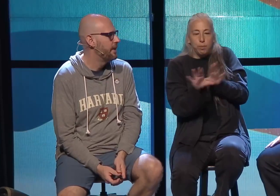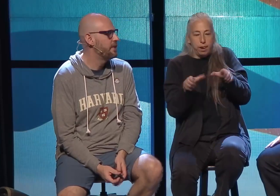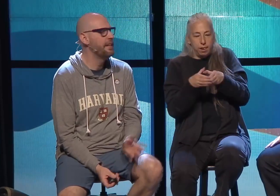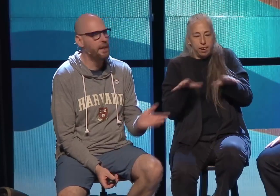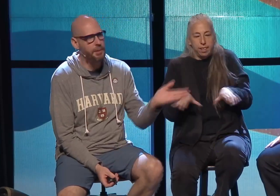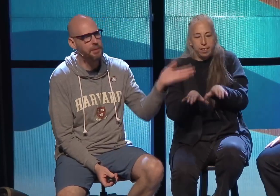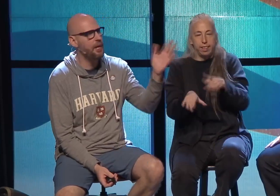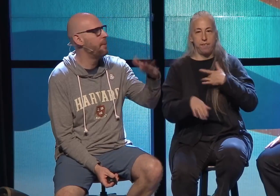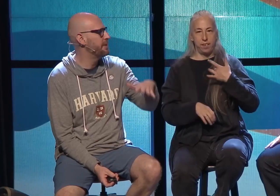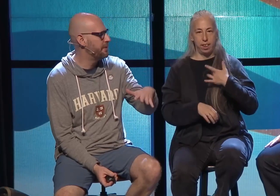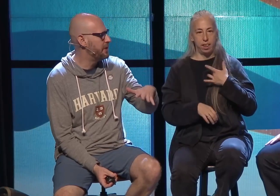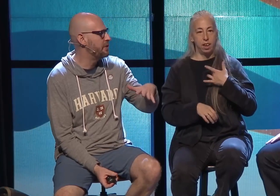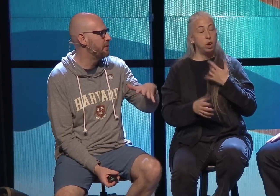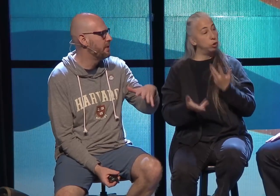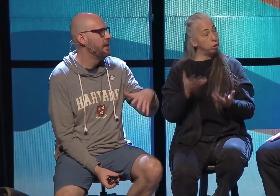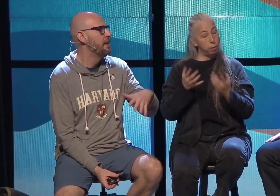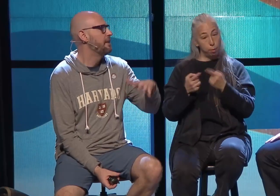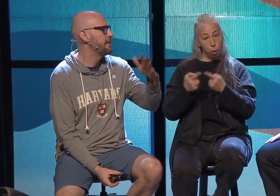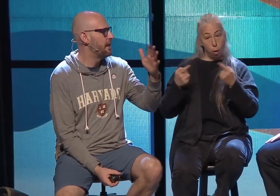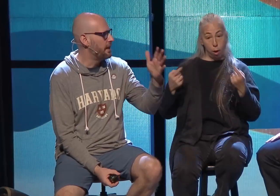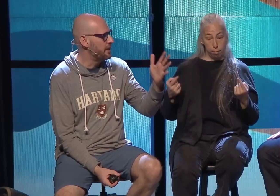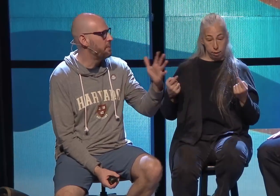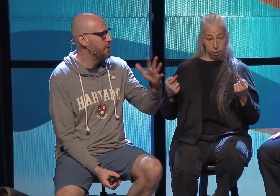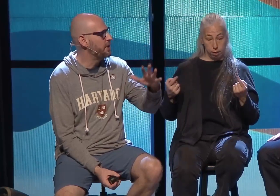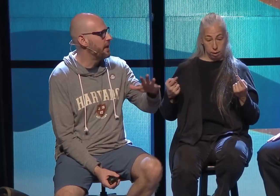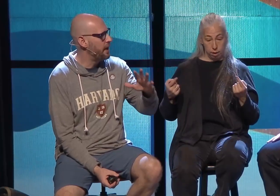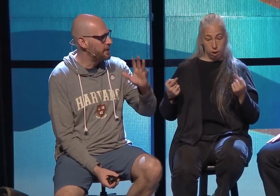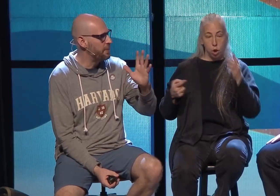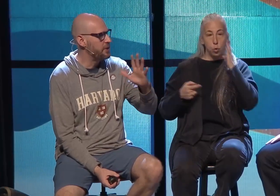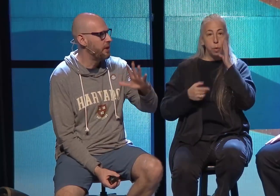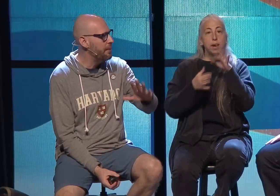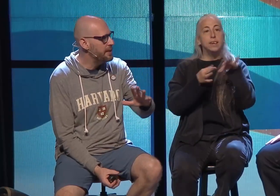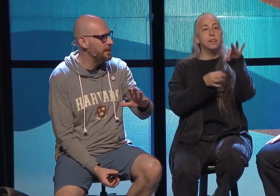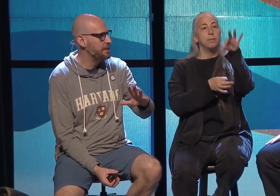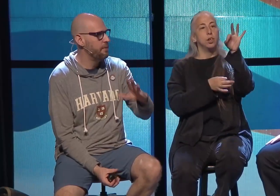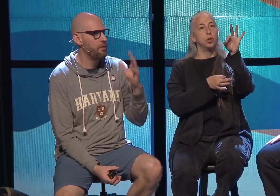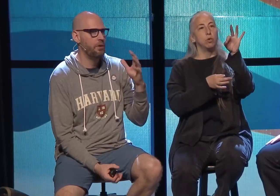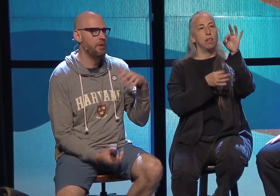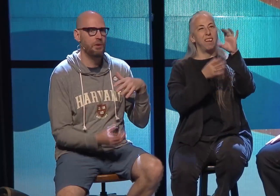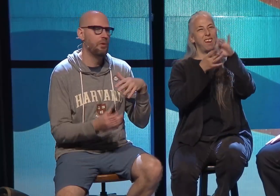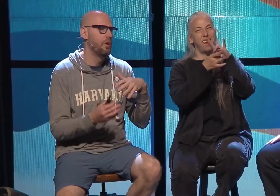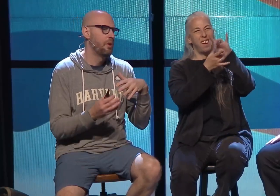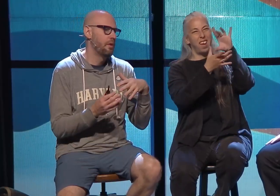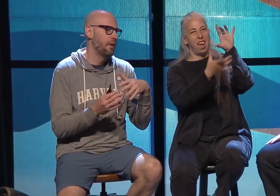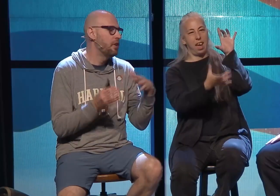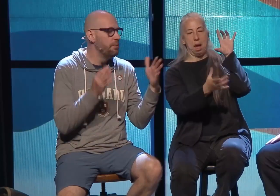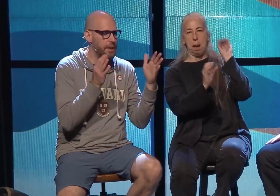Yeah. So then, like maybe the opposite would be true. A spiritual emptiness,